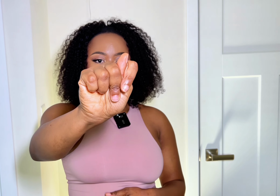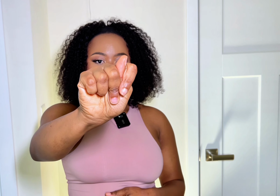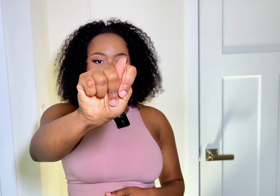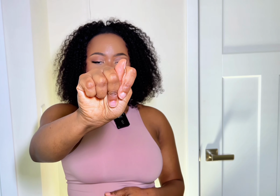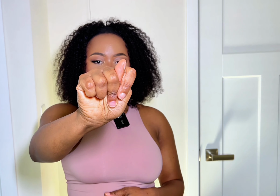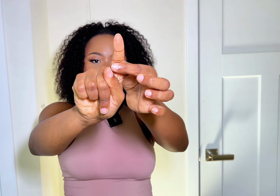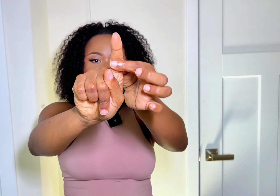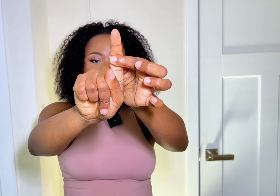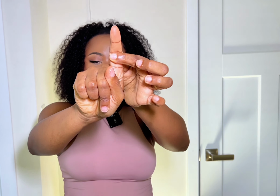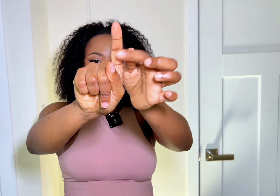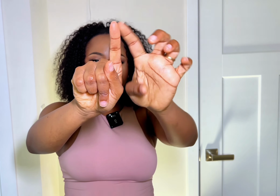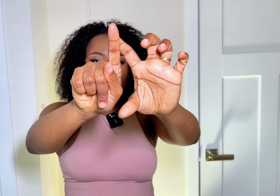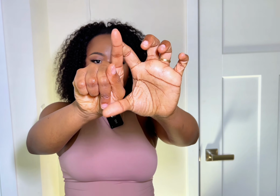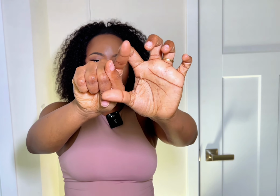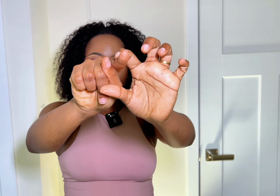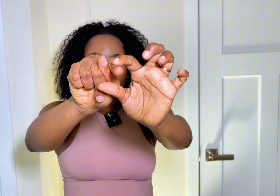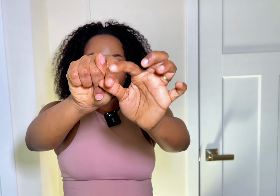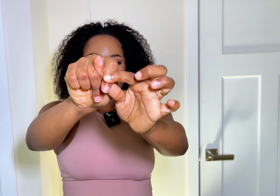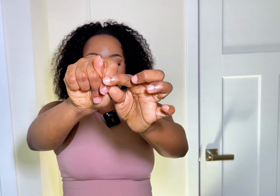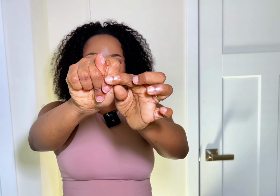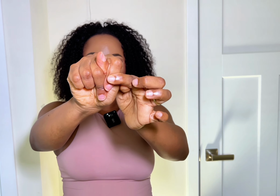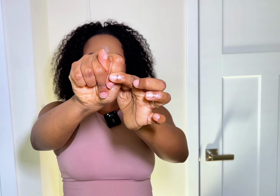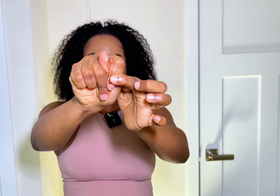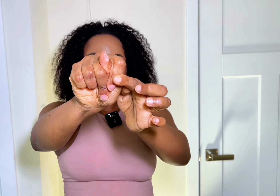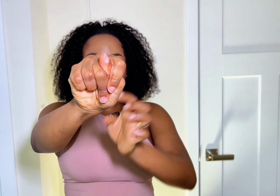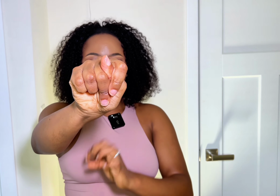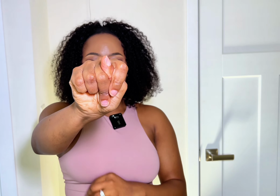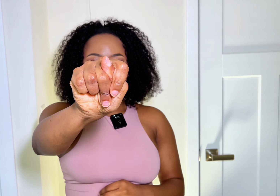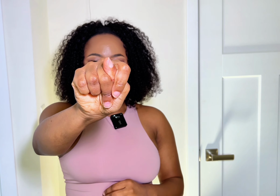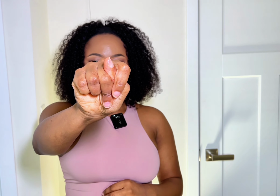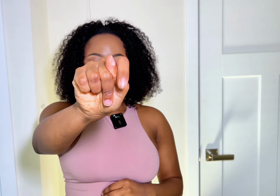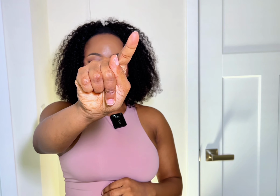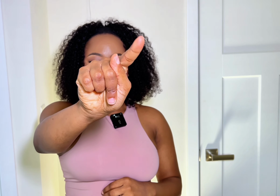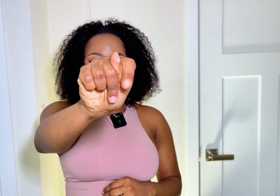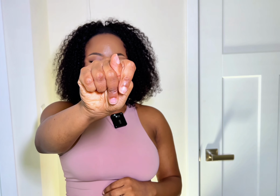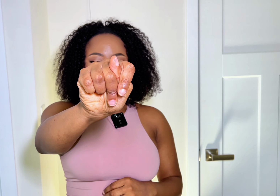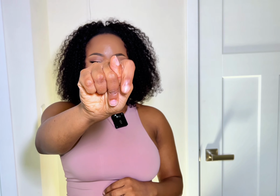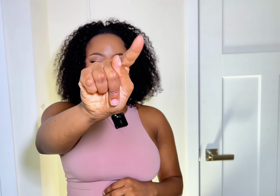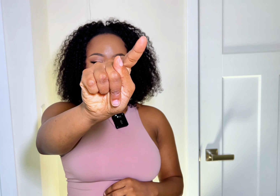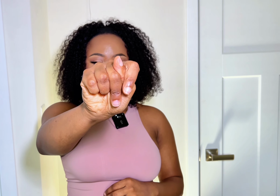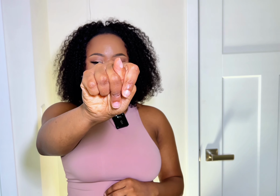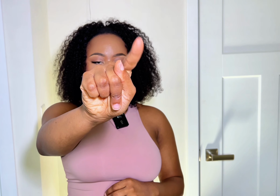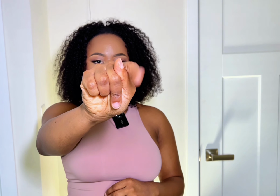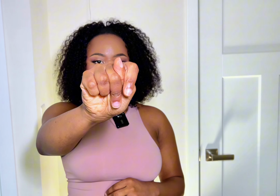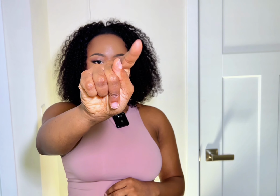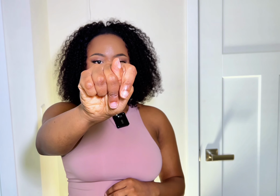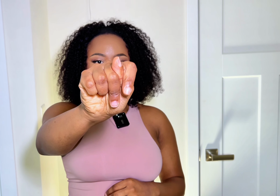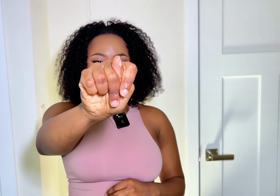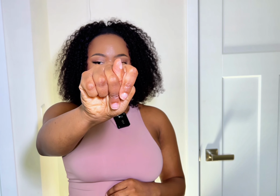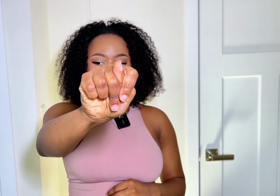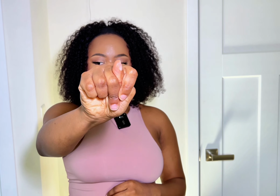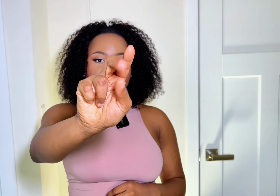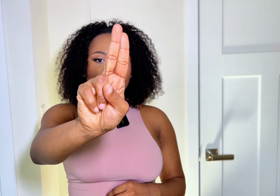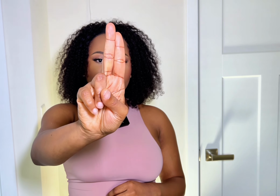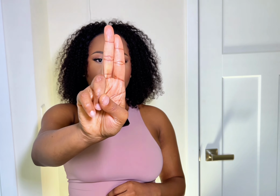T. Have your index finger covering your thumb like this. Makes it T. T. You